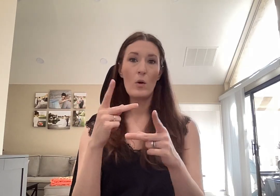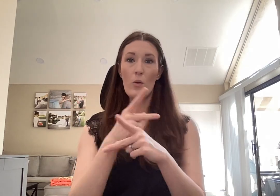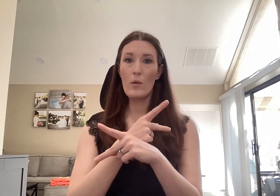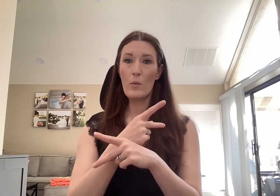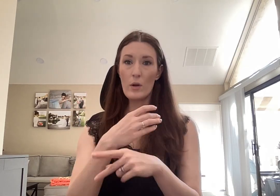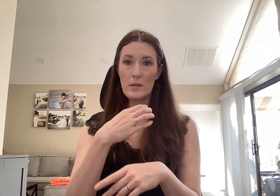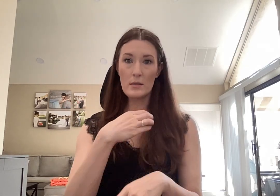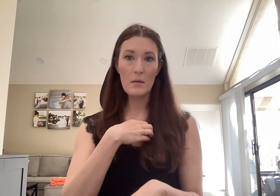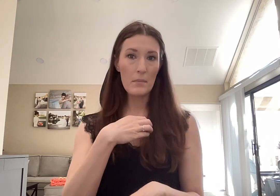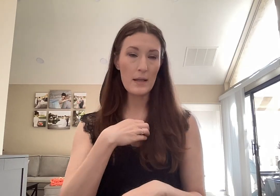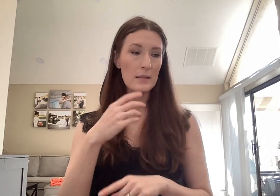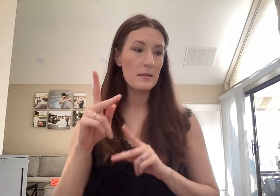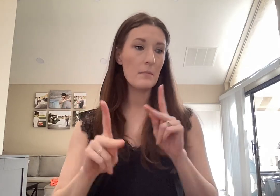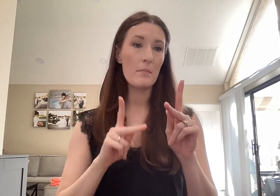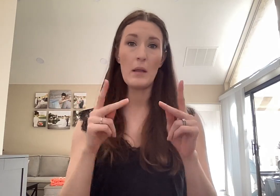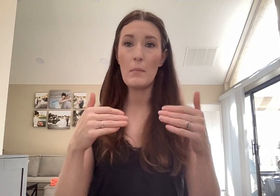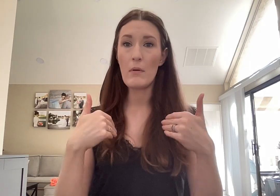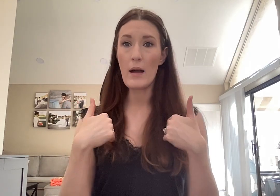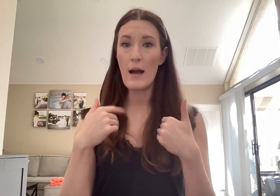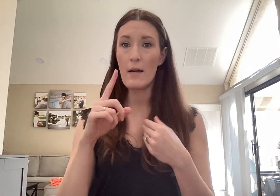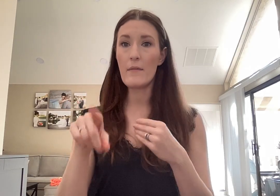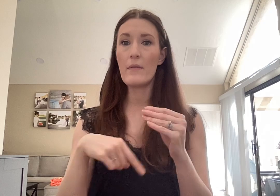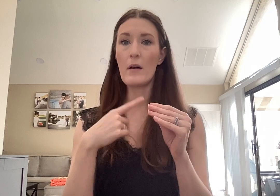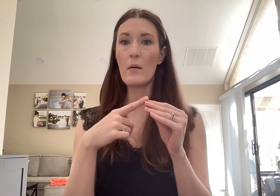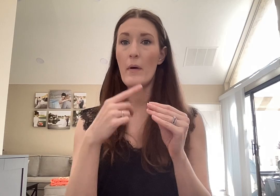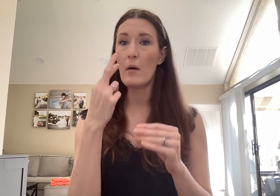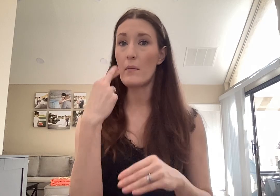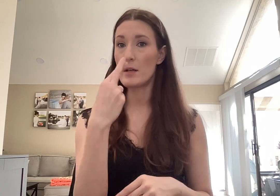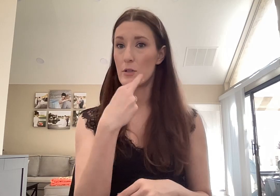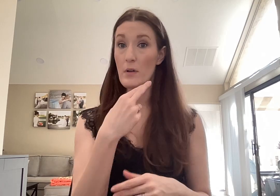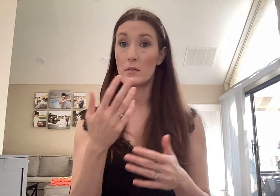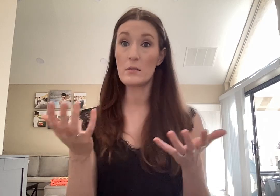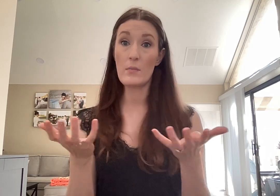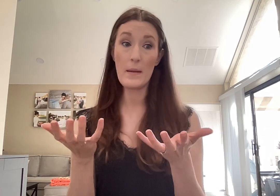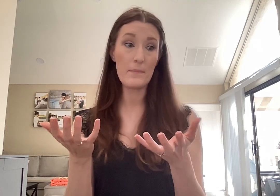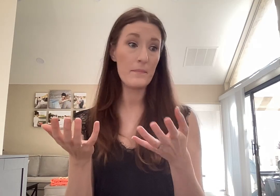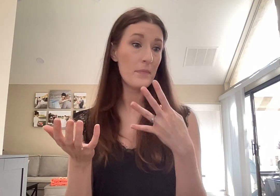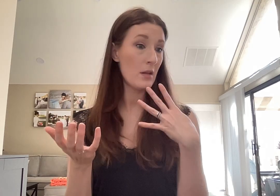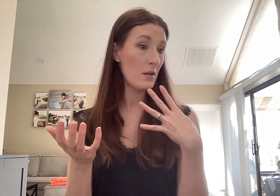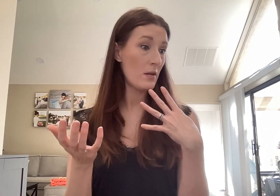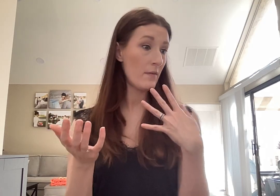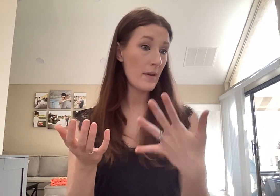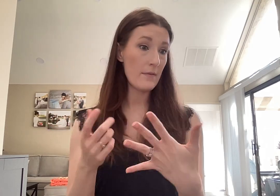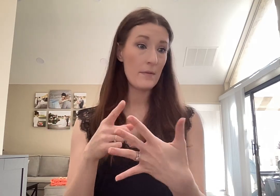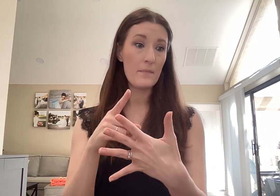The worst complaints people have about restaurants. What? 5.